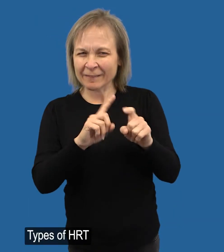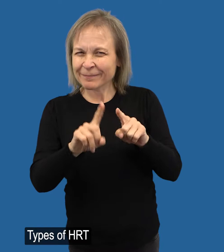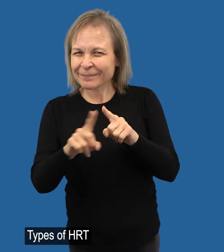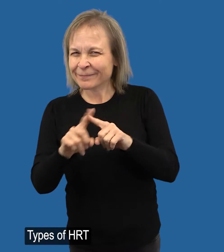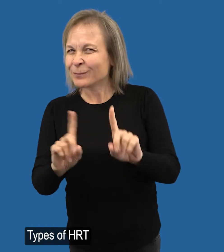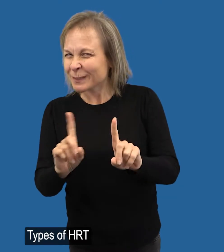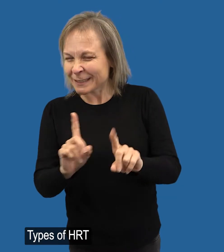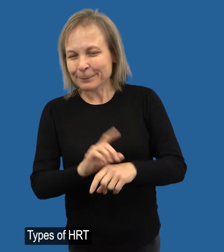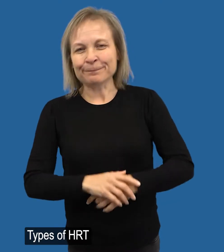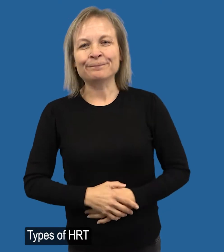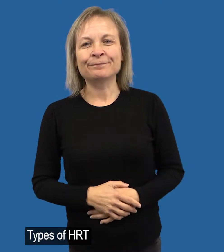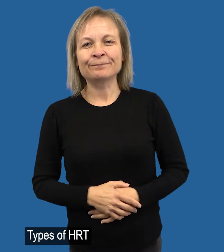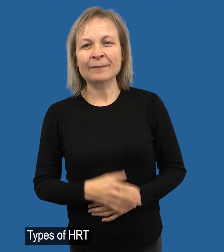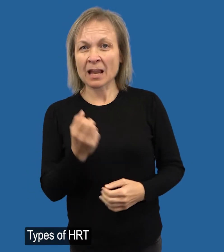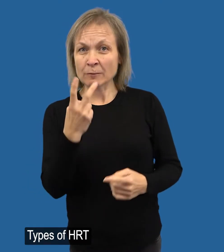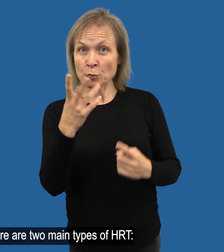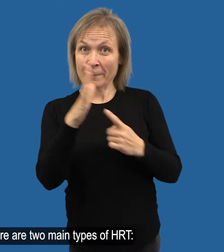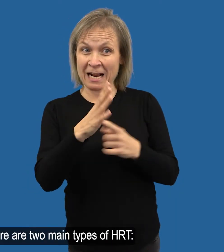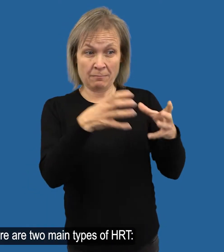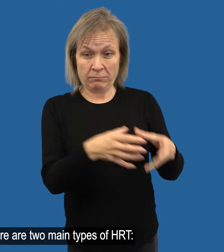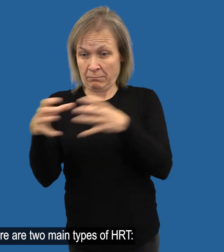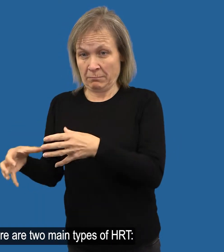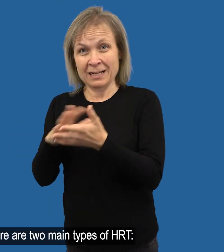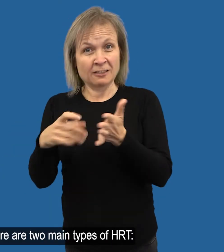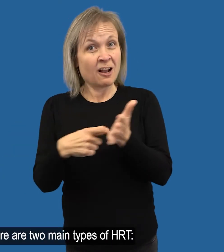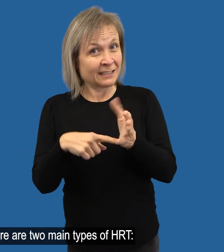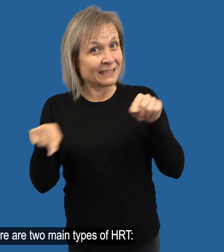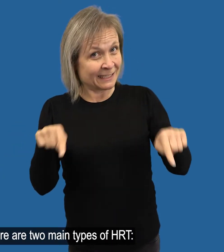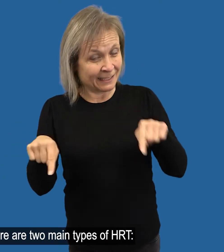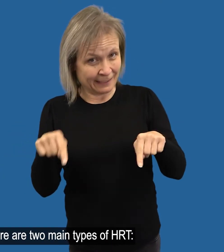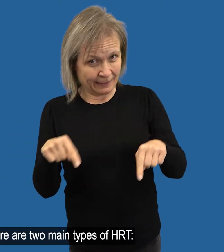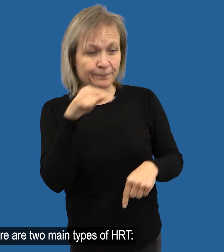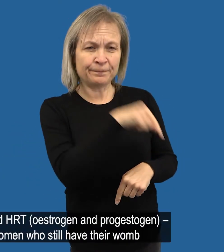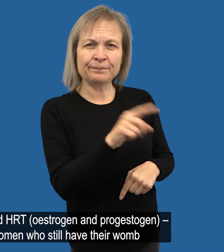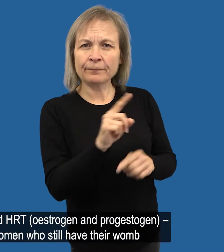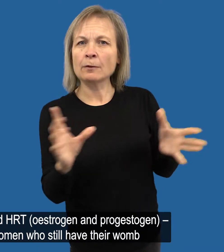Types of HRT. There are two main types of HRT.